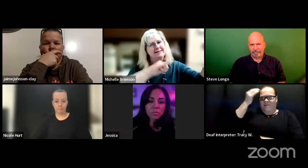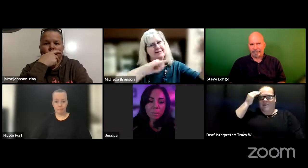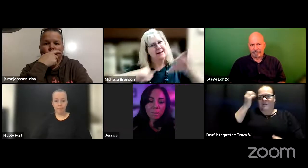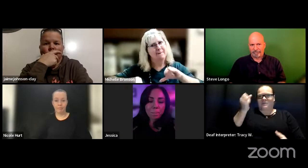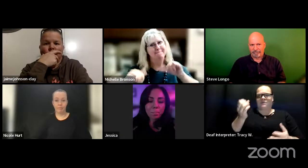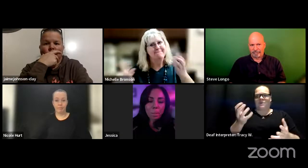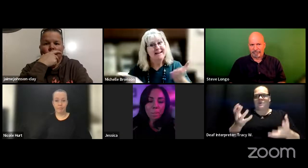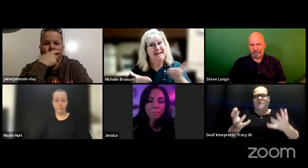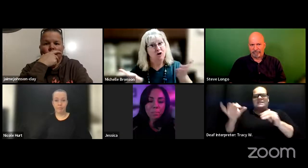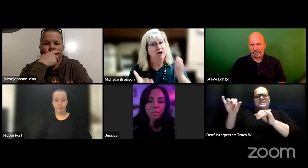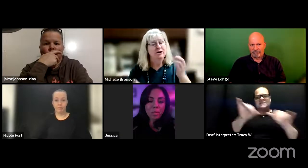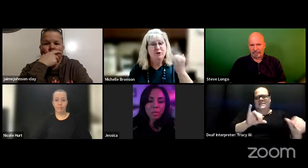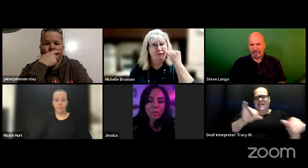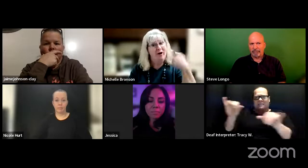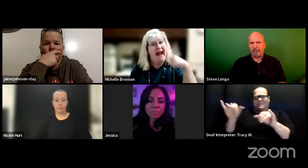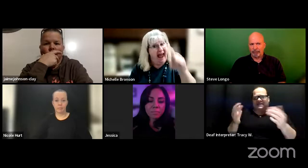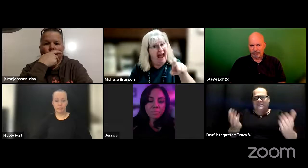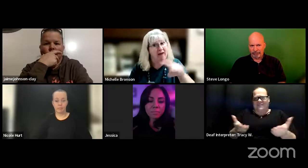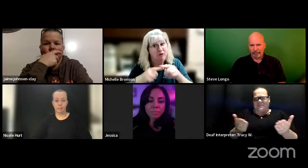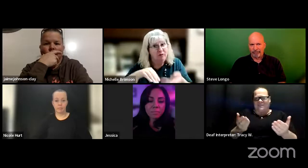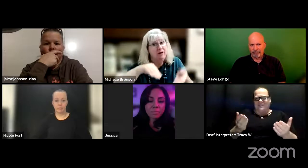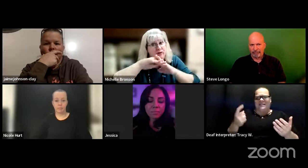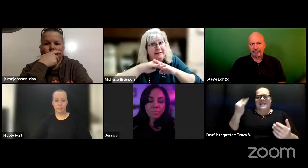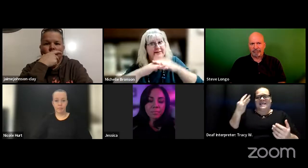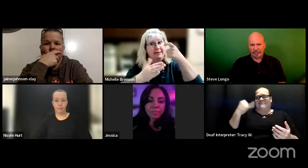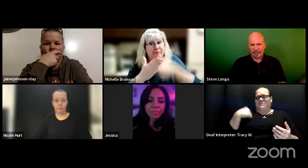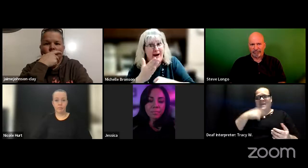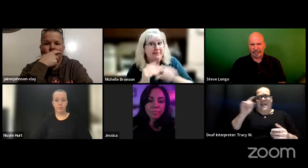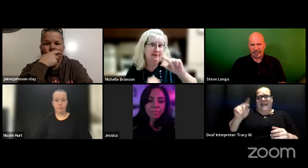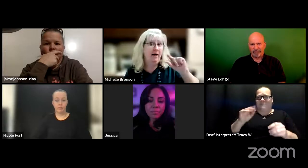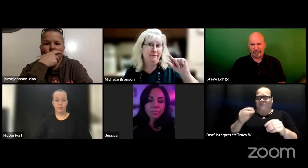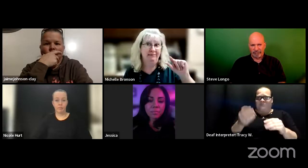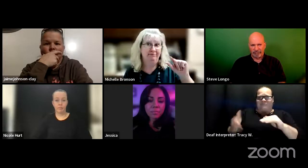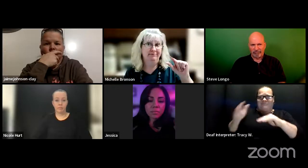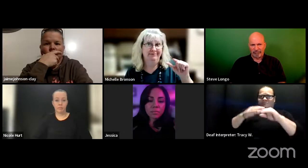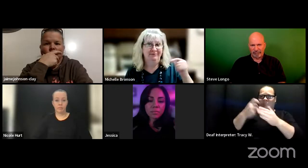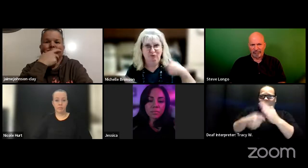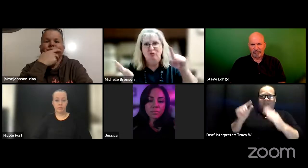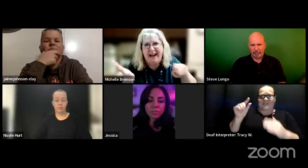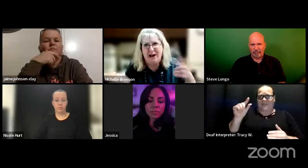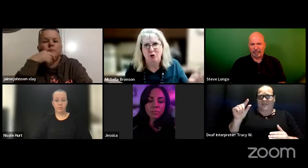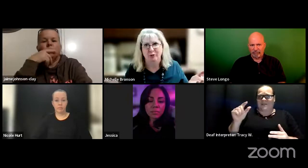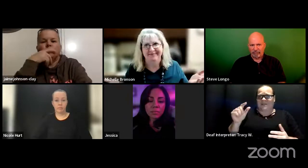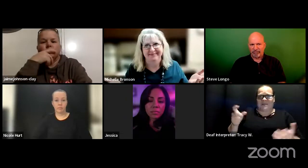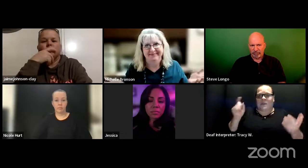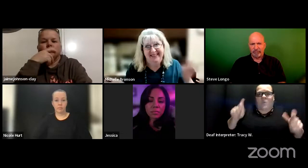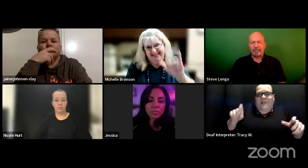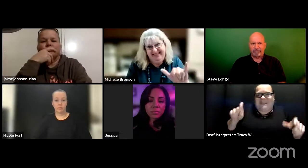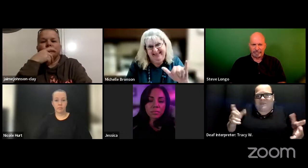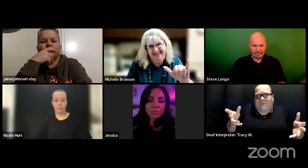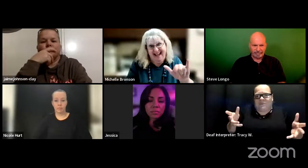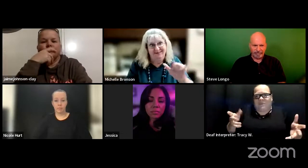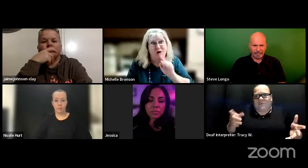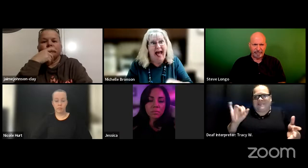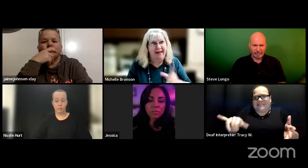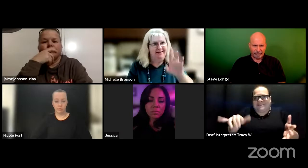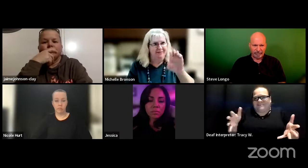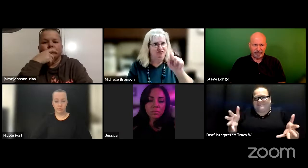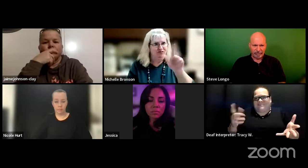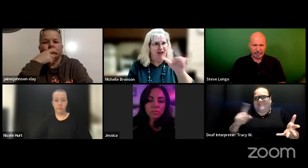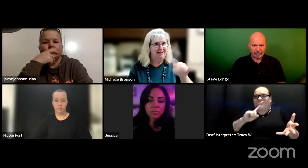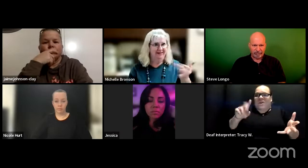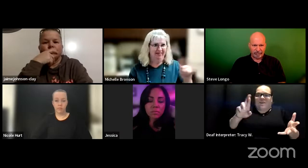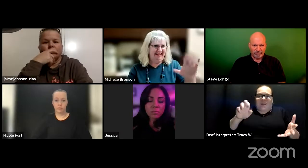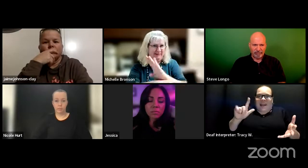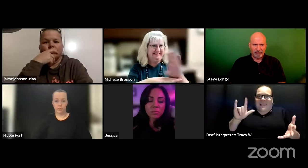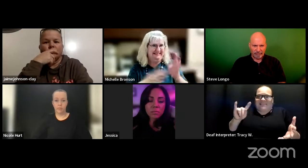money while they're there. So I think we can expect a similar kind of